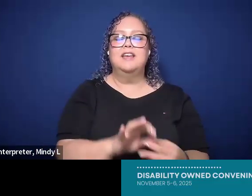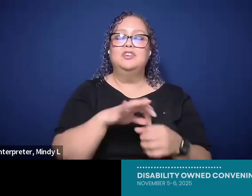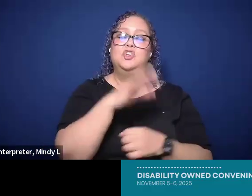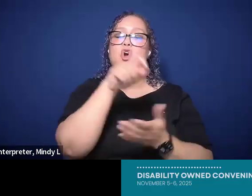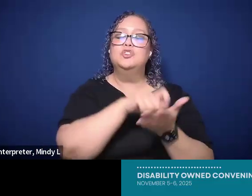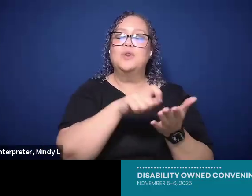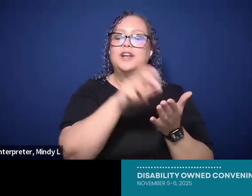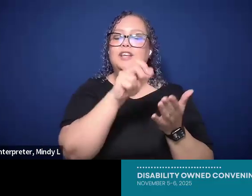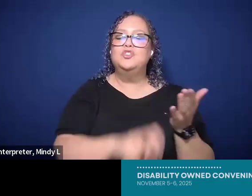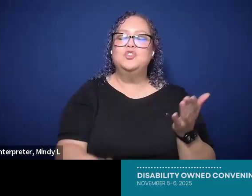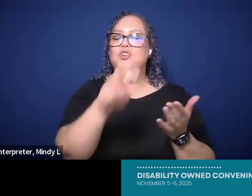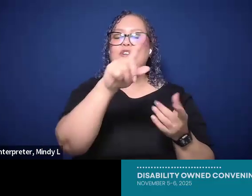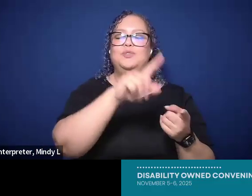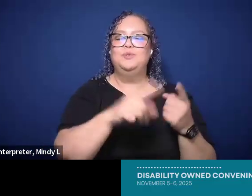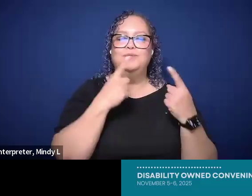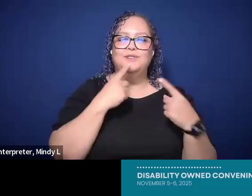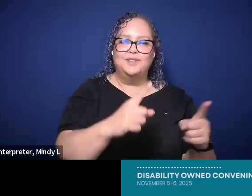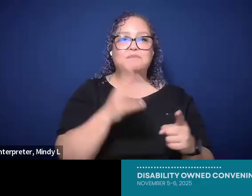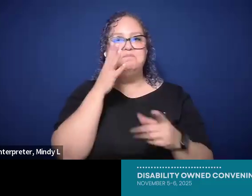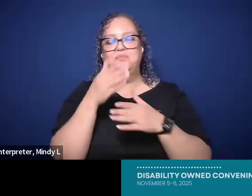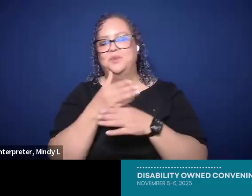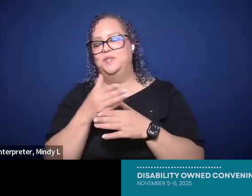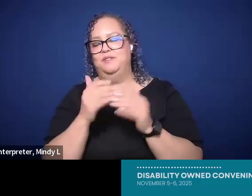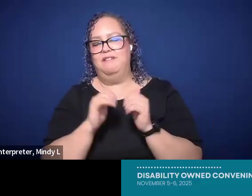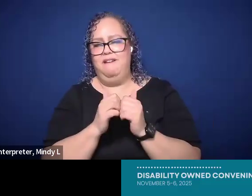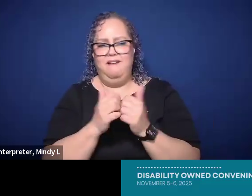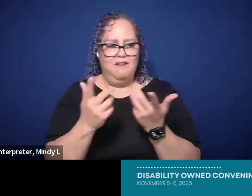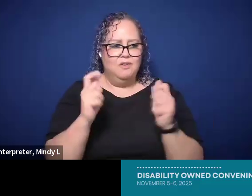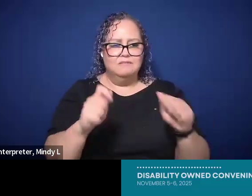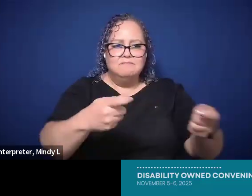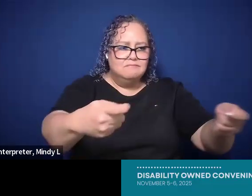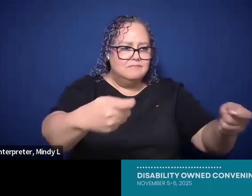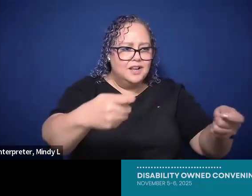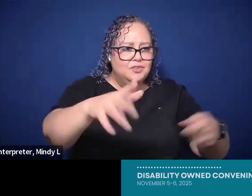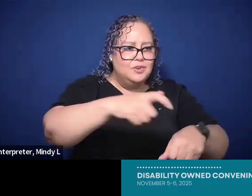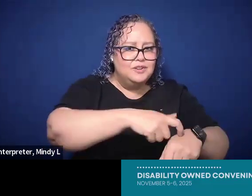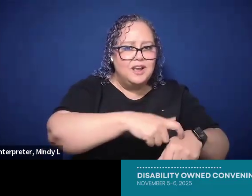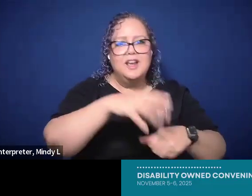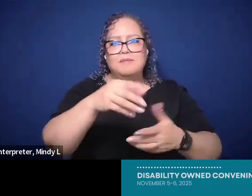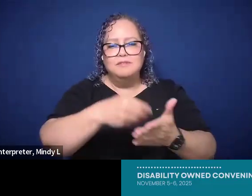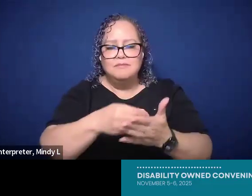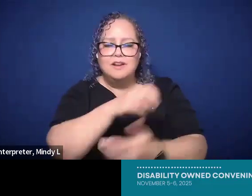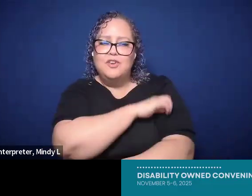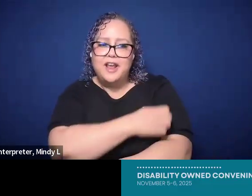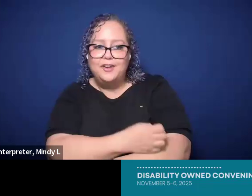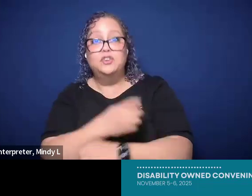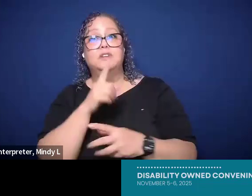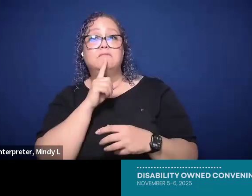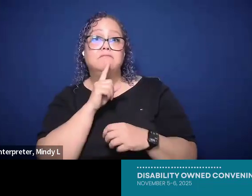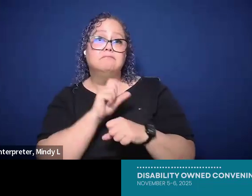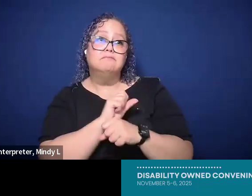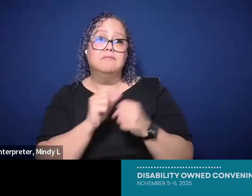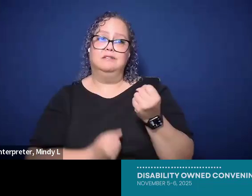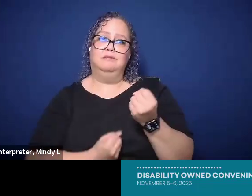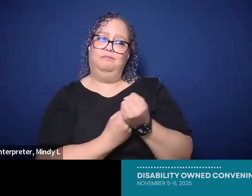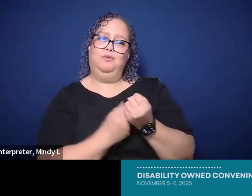to share how to manage your time, your money and energy in a way that works with your disability, not against it, and how you can